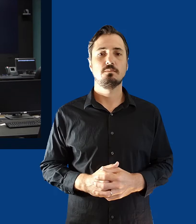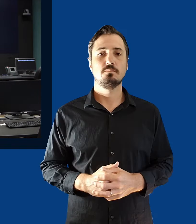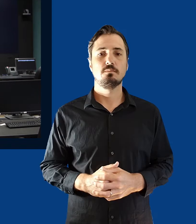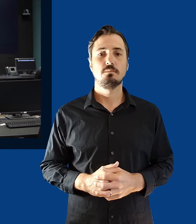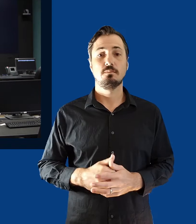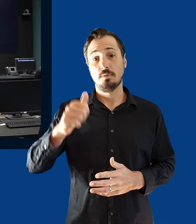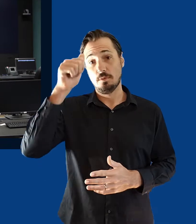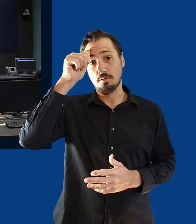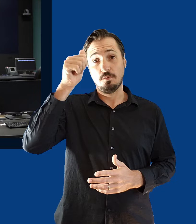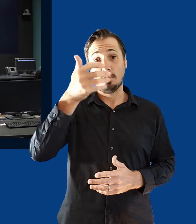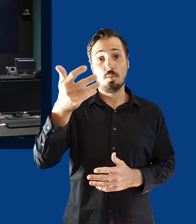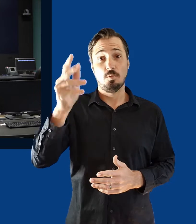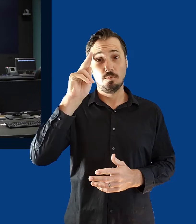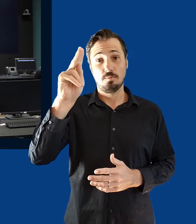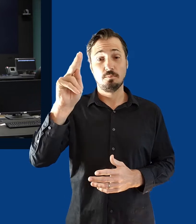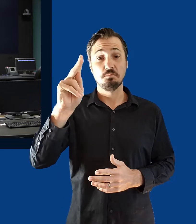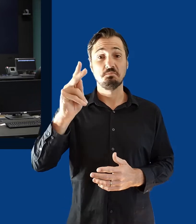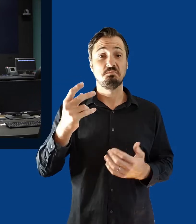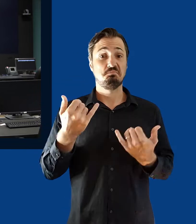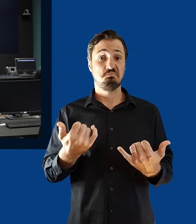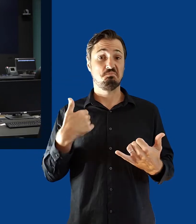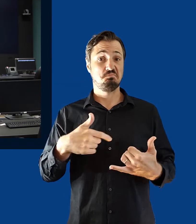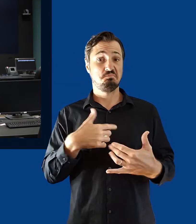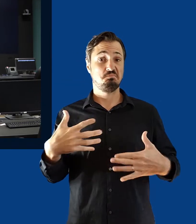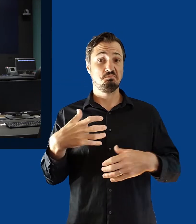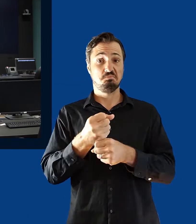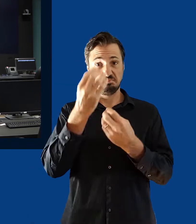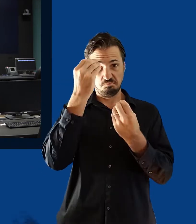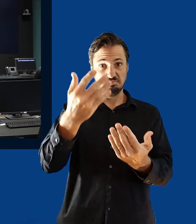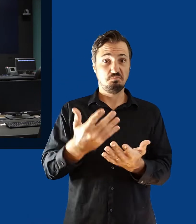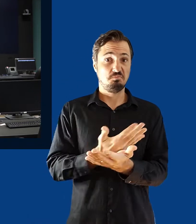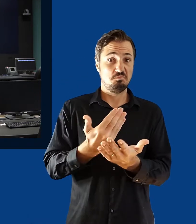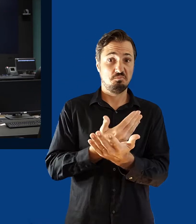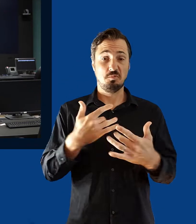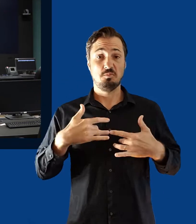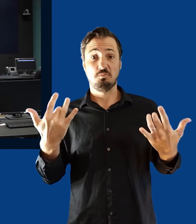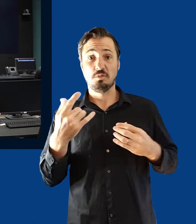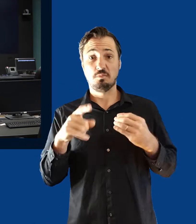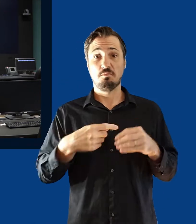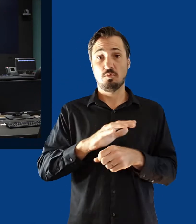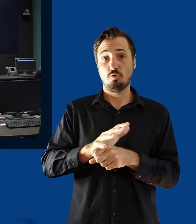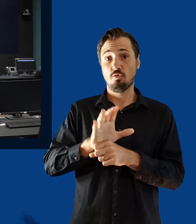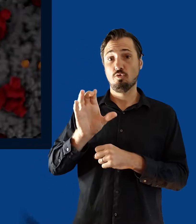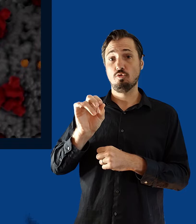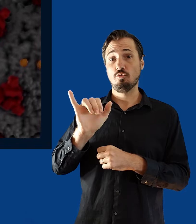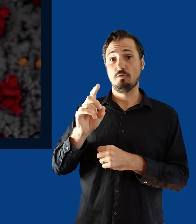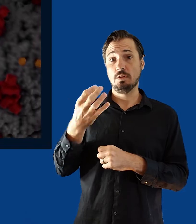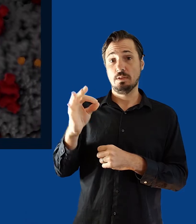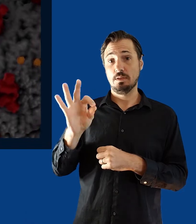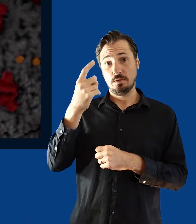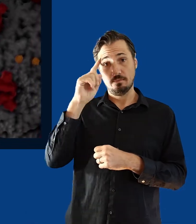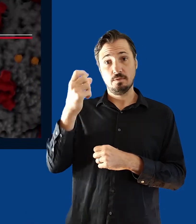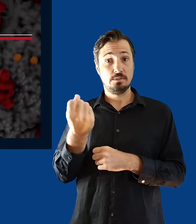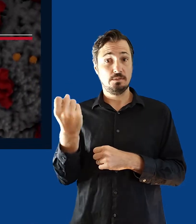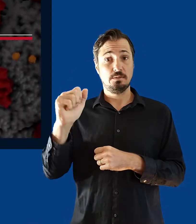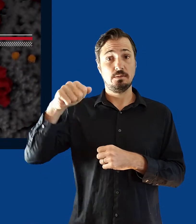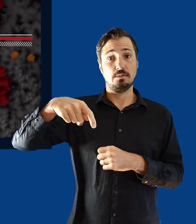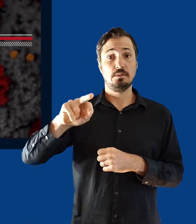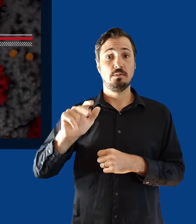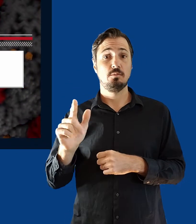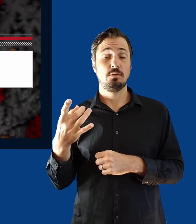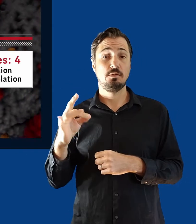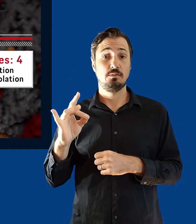Aloha Kauai. Here's our daily COVID-19 briefing from Team Kauai for Saturday, April 18th. The number of total confirmed cases